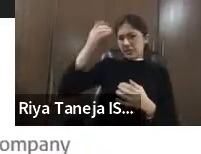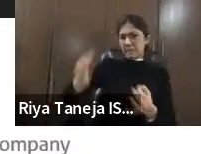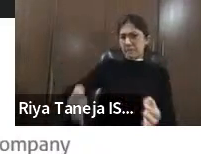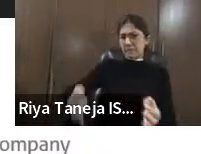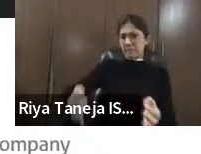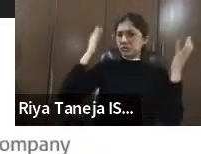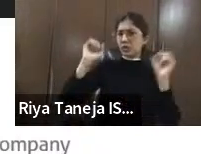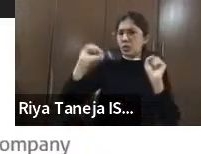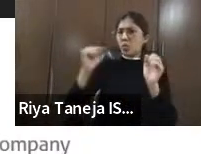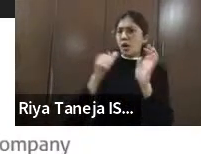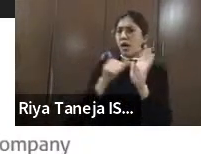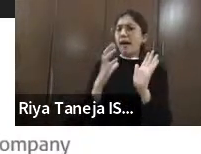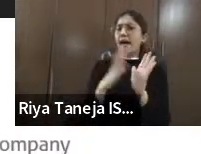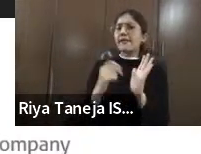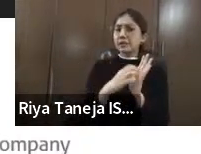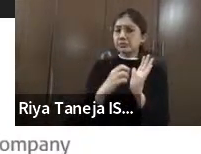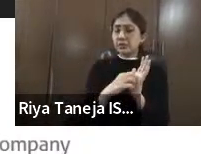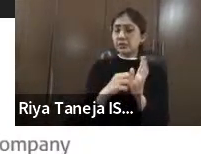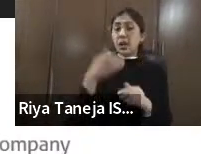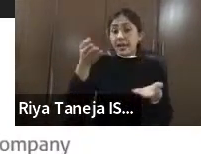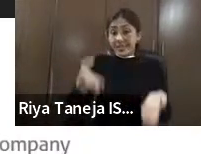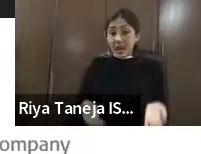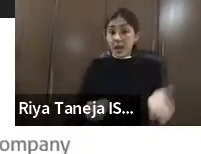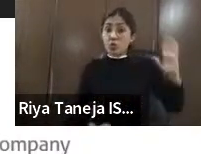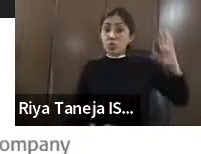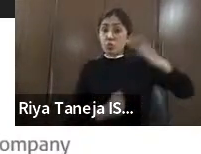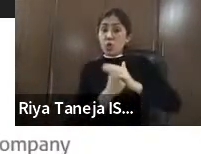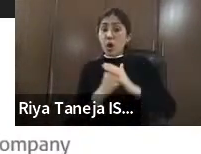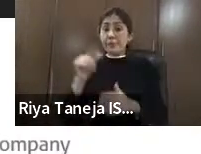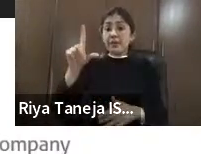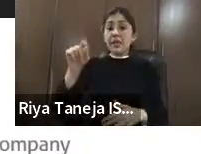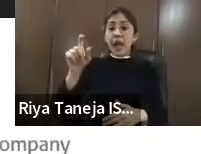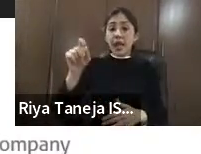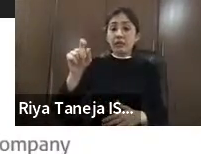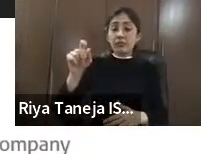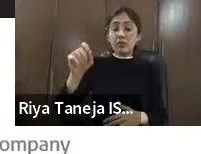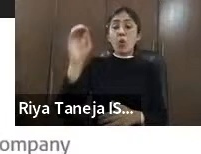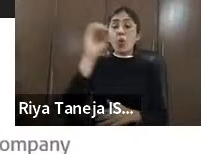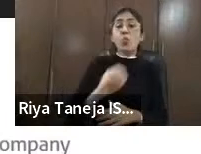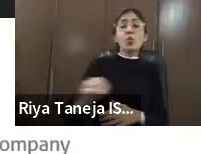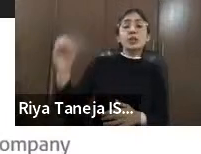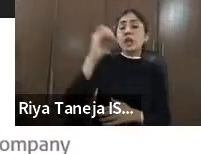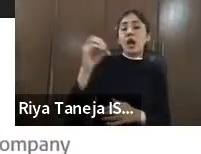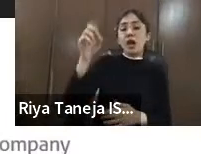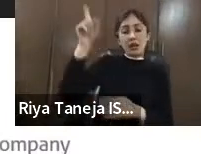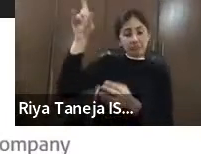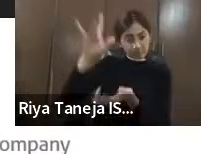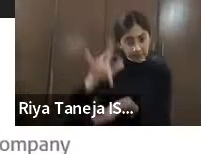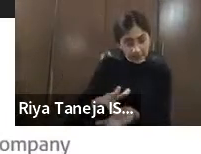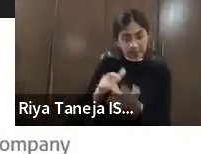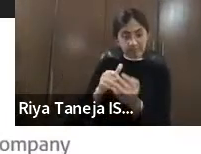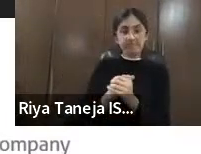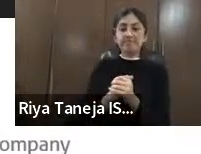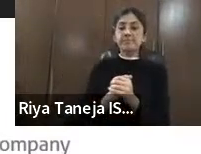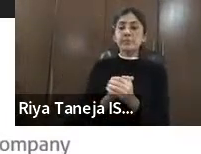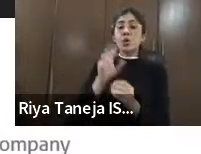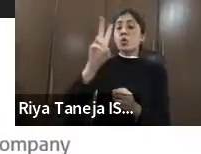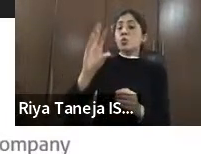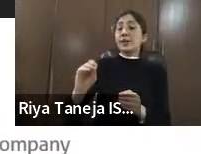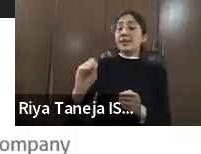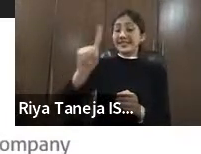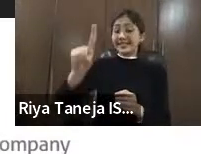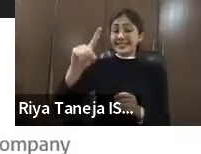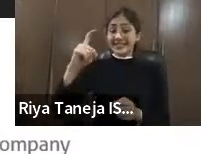which is among the top 10 advertisement agencies of Odisha. In 2017, she